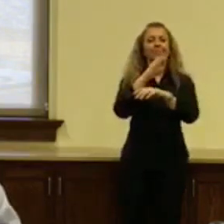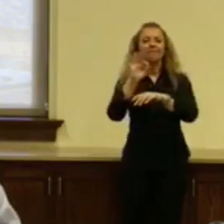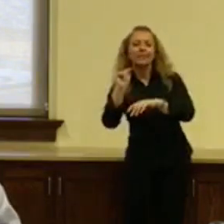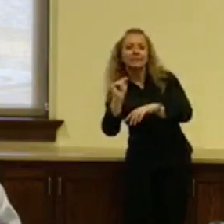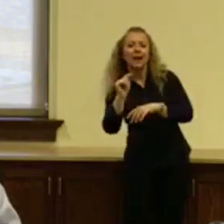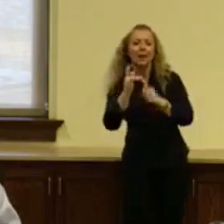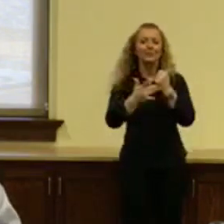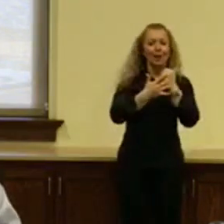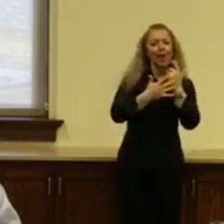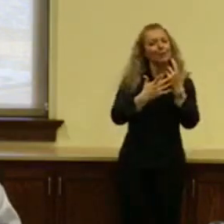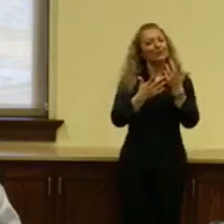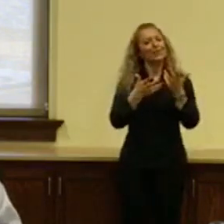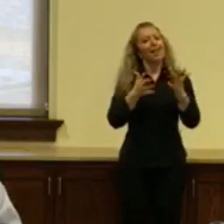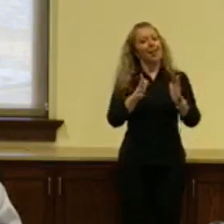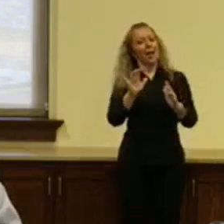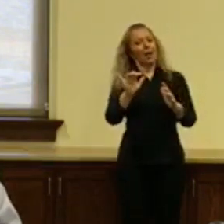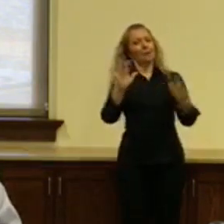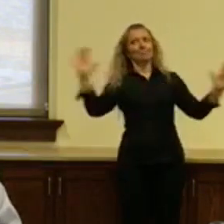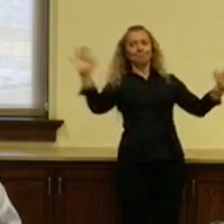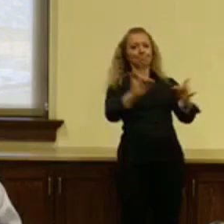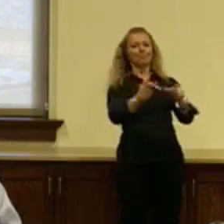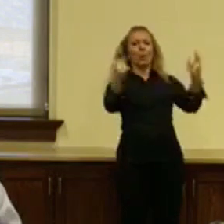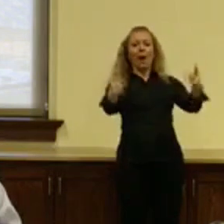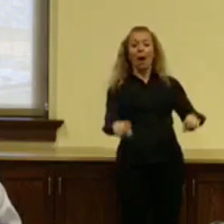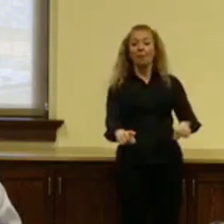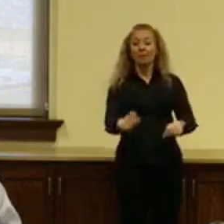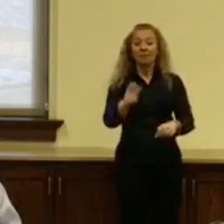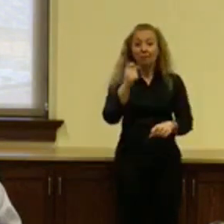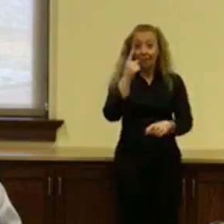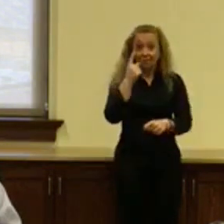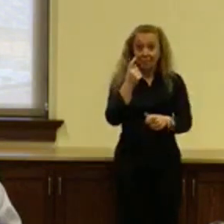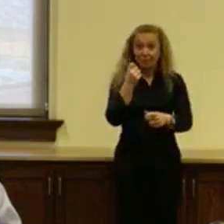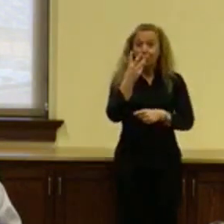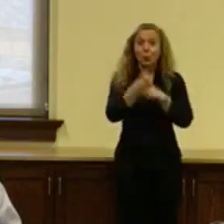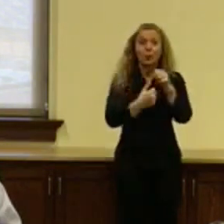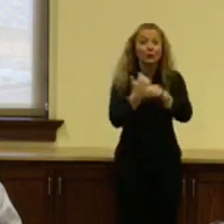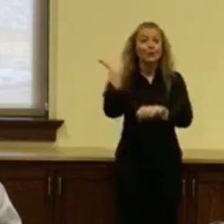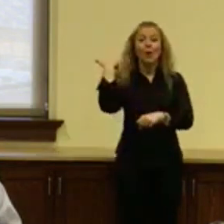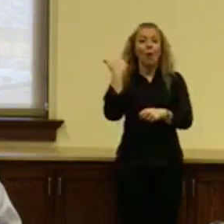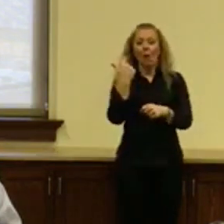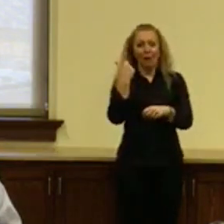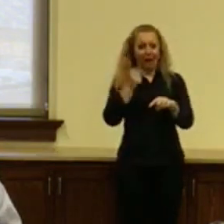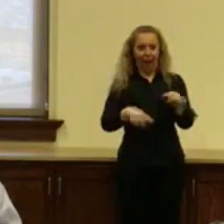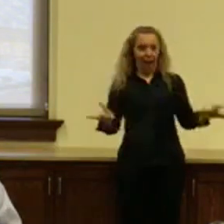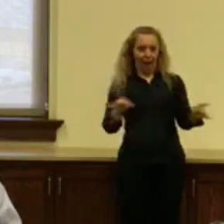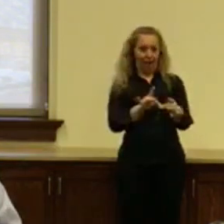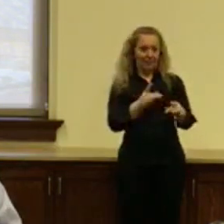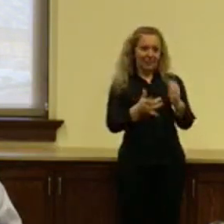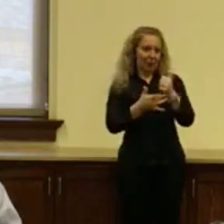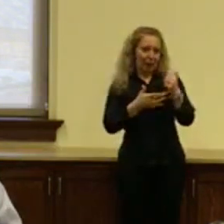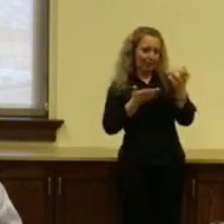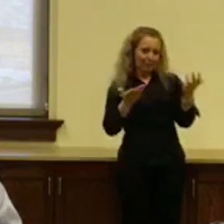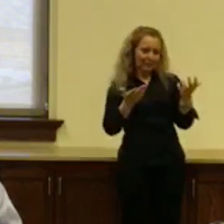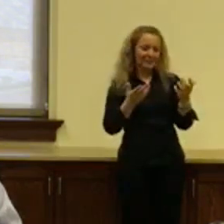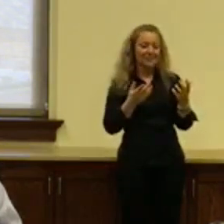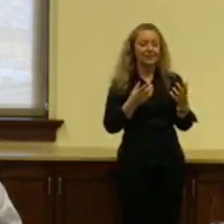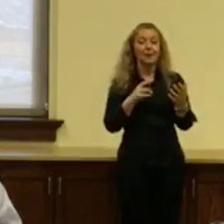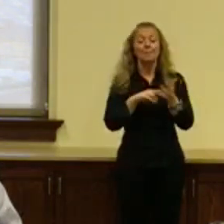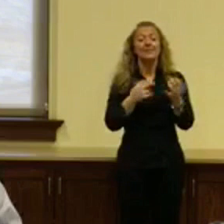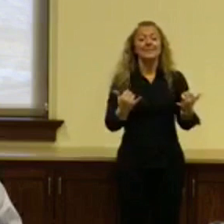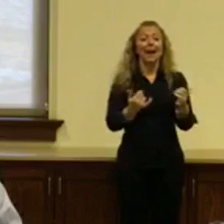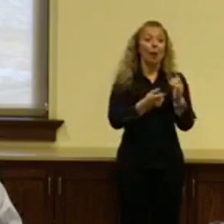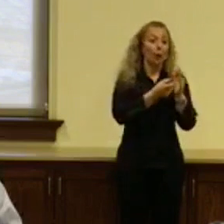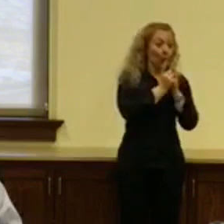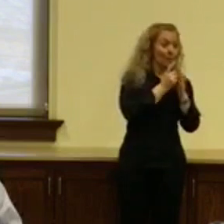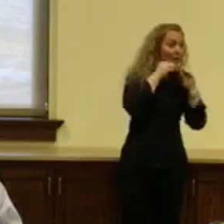us to do that, which we wouldn't have been able to do a number of years ago. It's probably from minute to minute or day